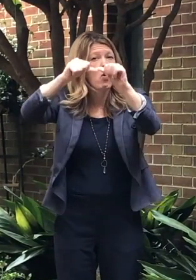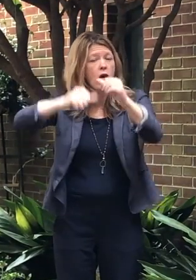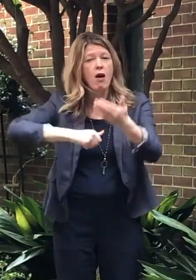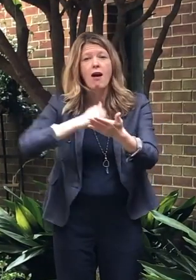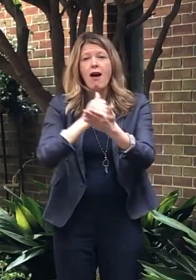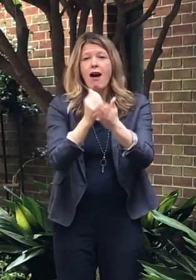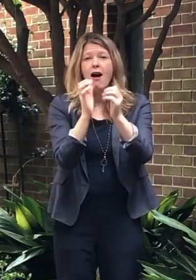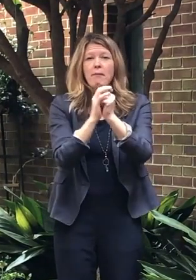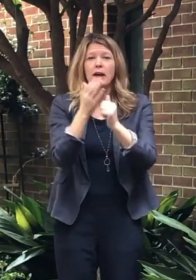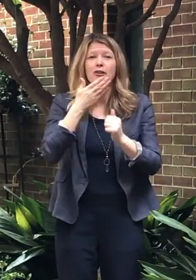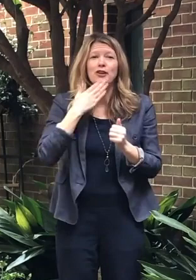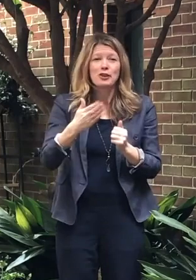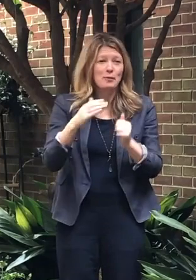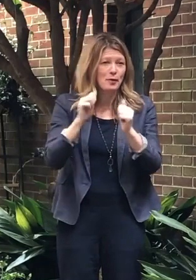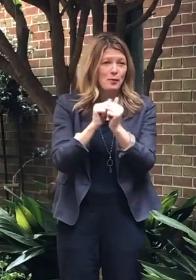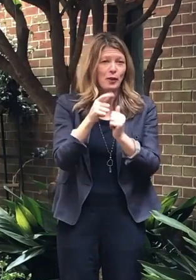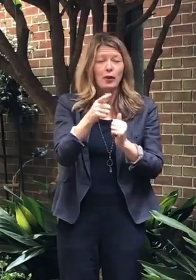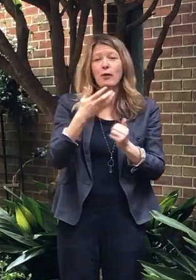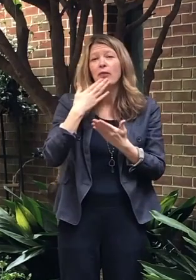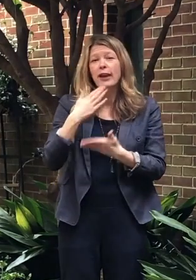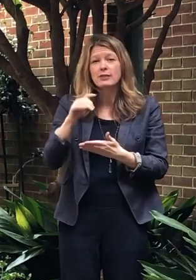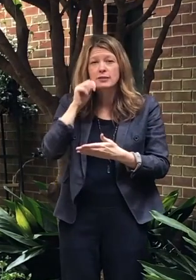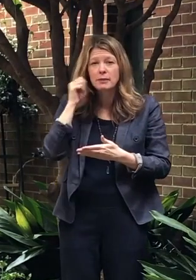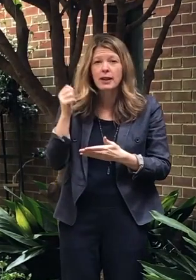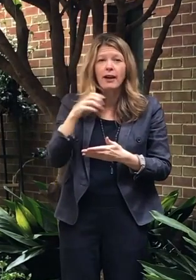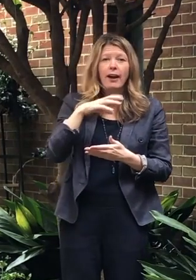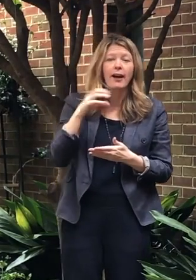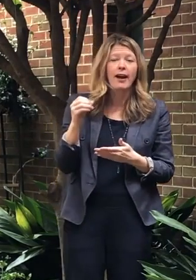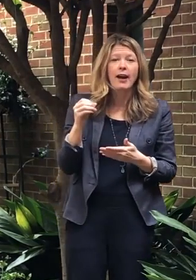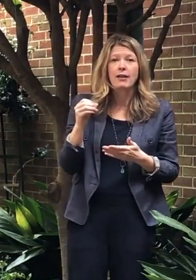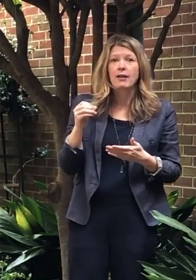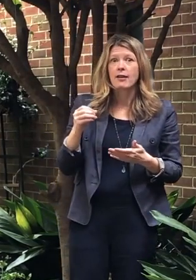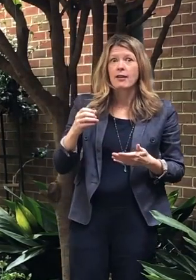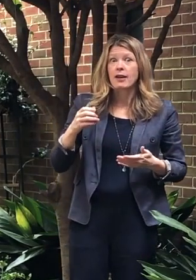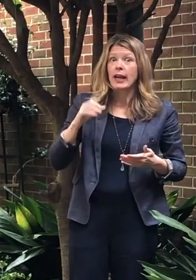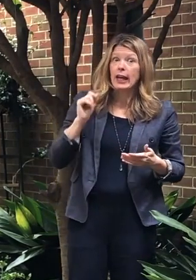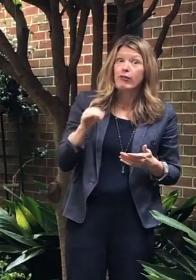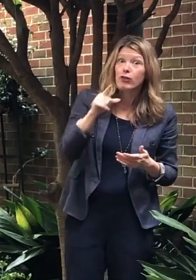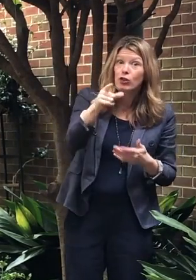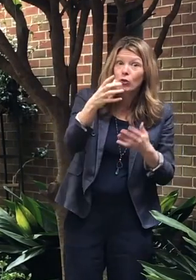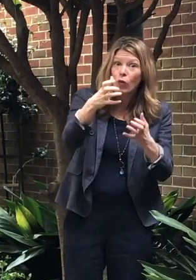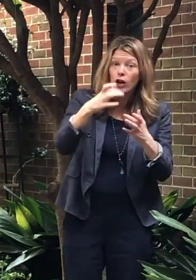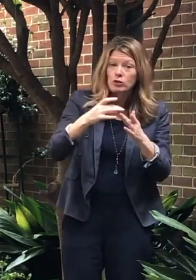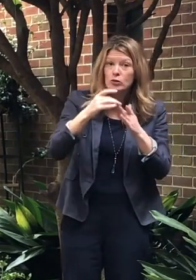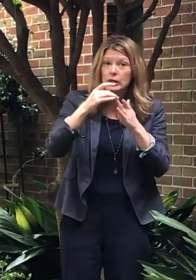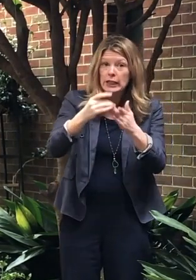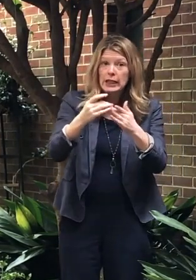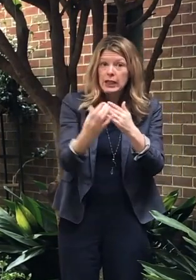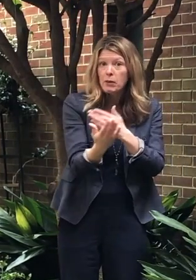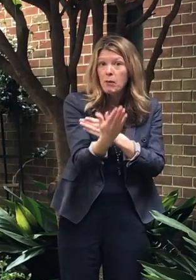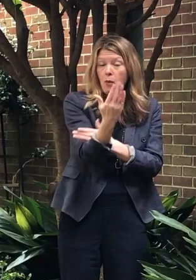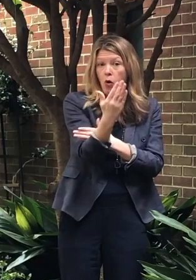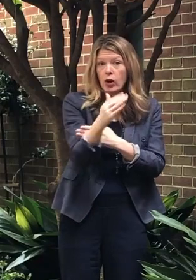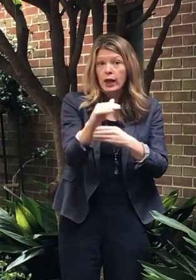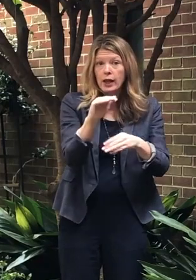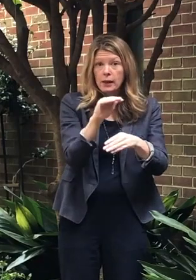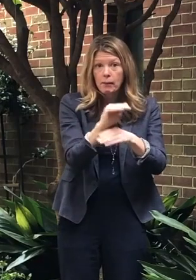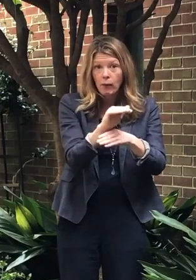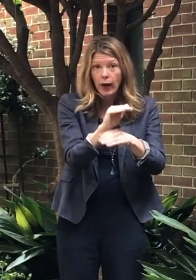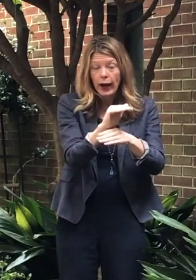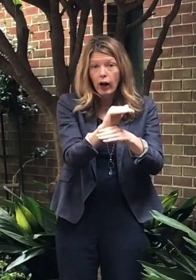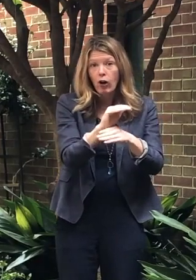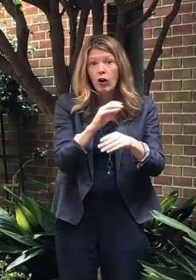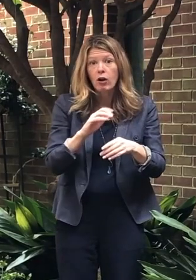Thanks, everybody. Good to be with you. Thank you, Tomina. If you would like to lead morning prayer or evening